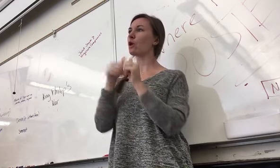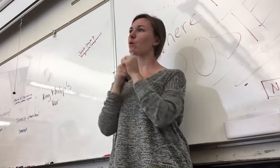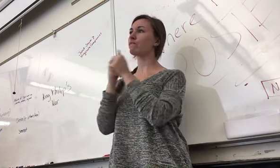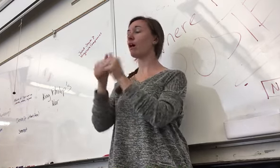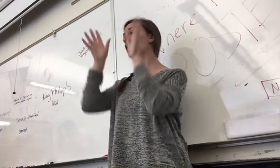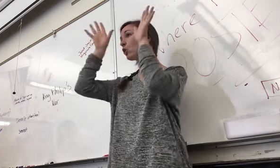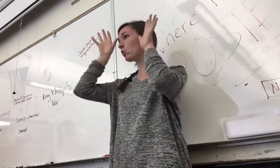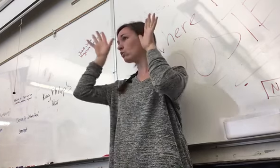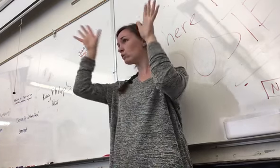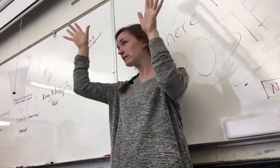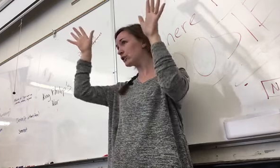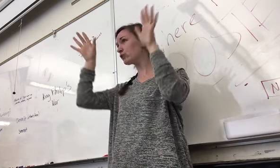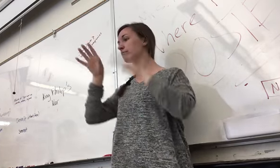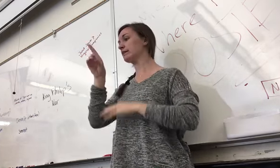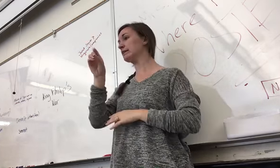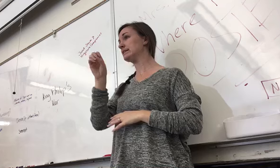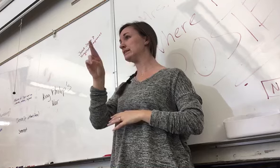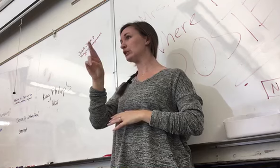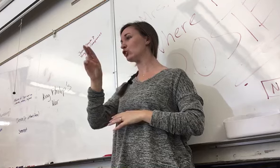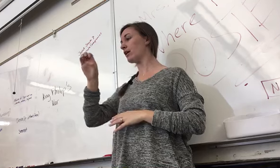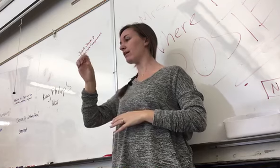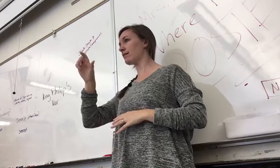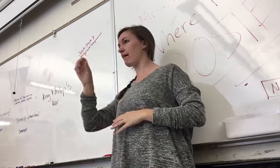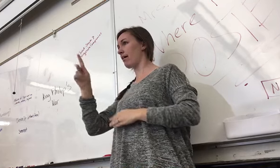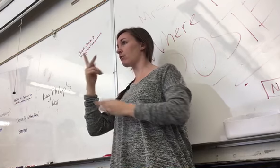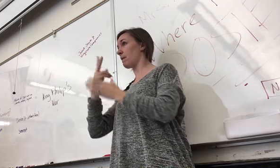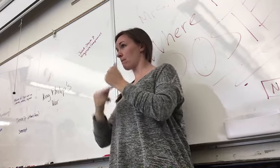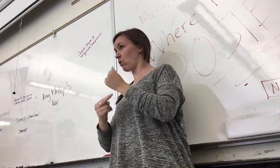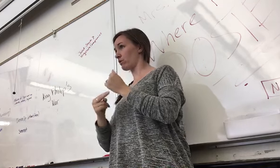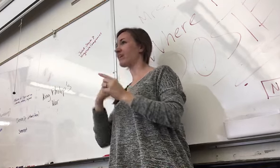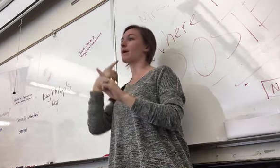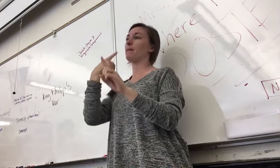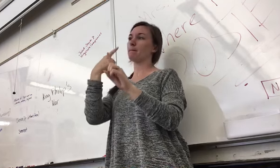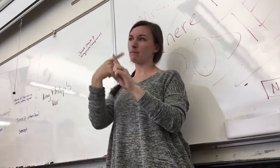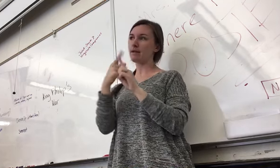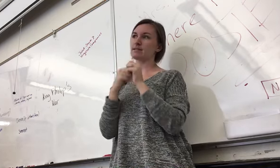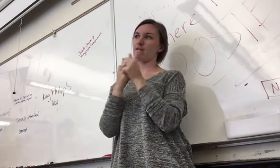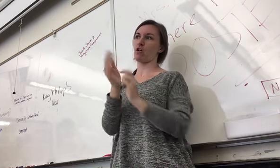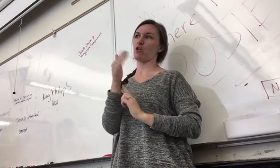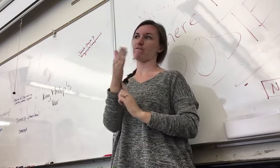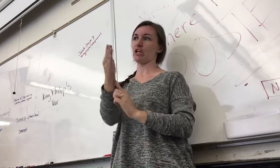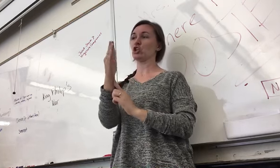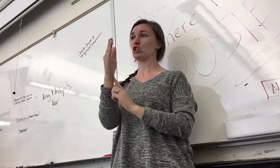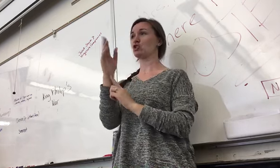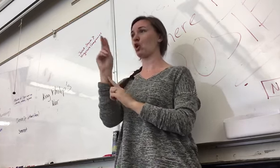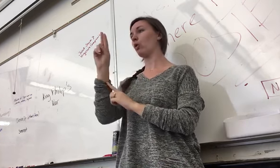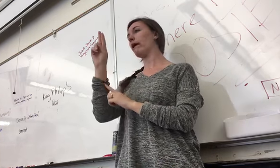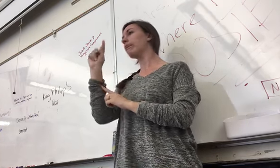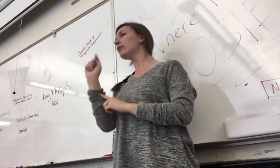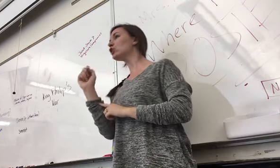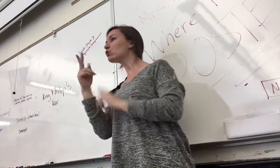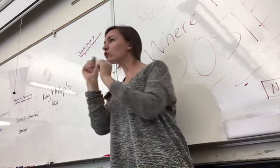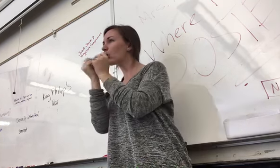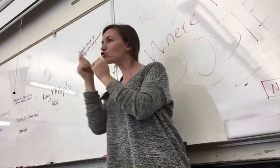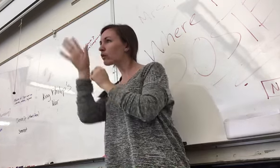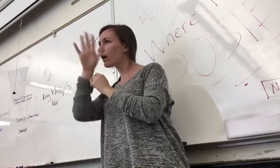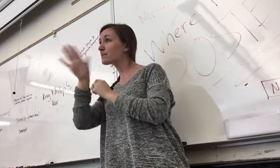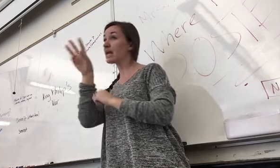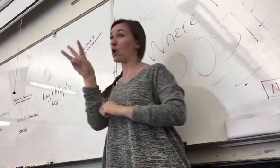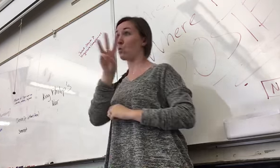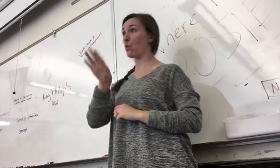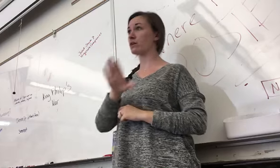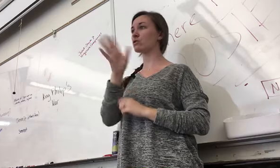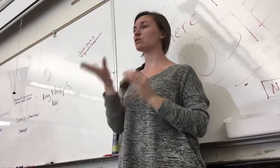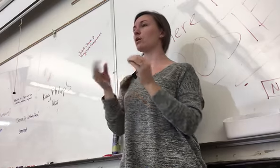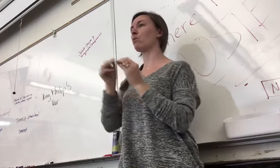be very mobile. So Great Basin and the West are mobile tribes, whereas the East Coast, and